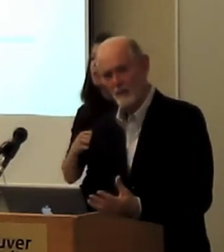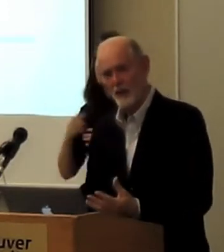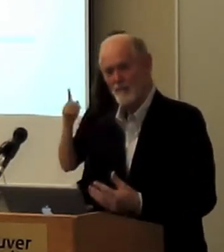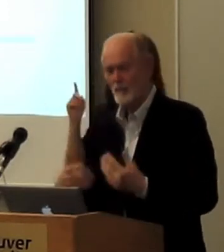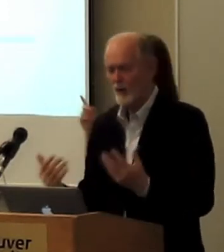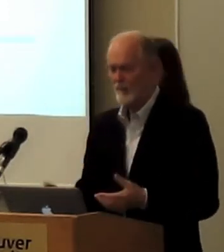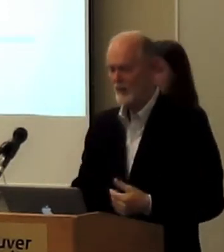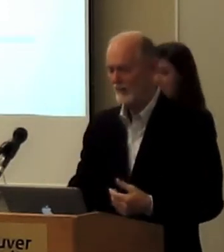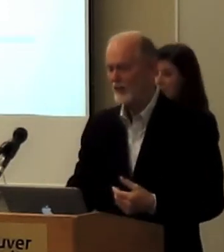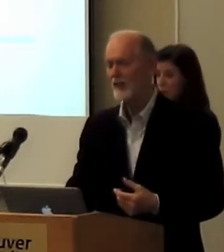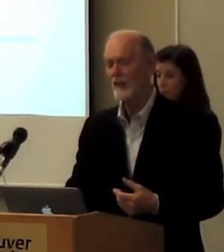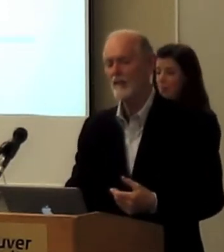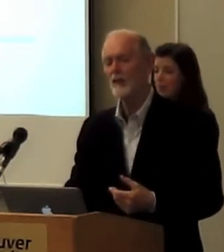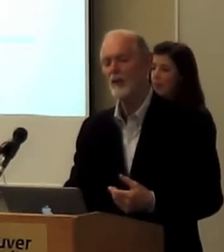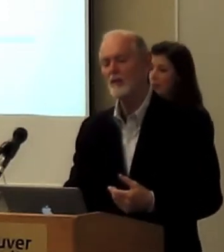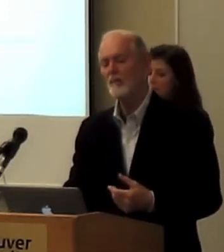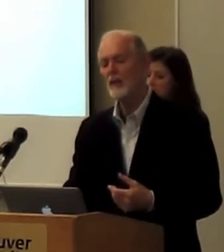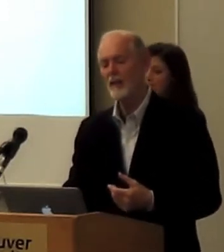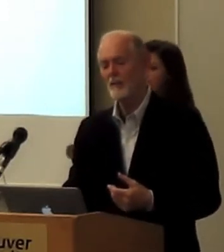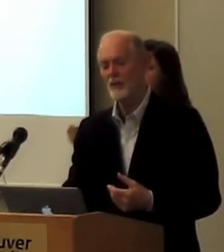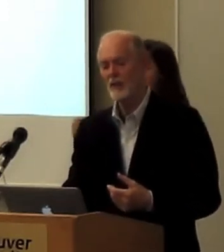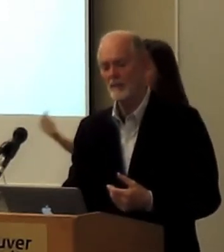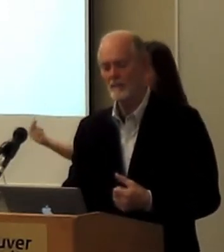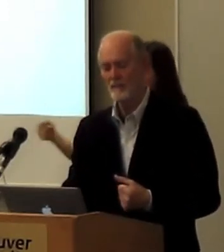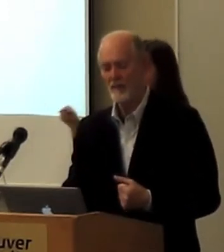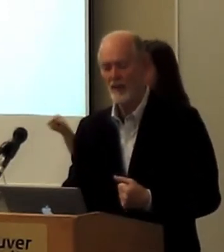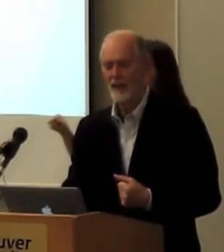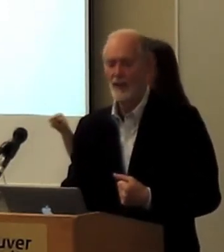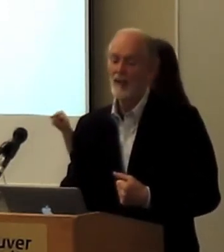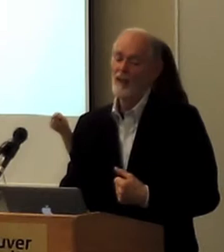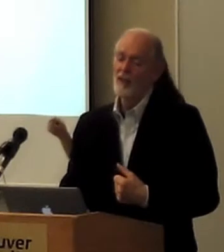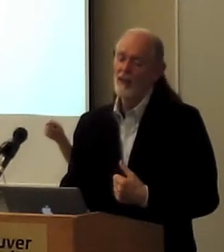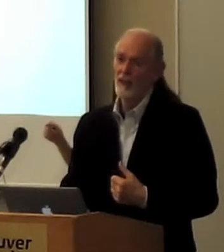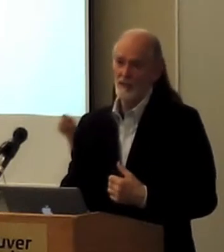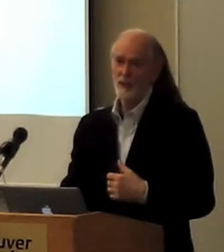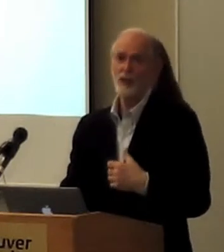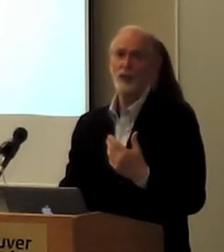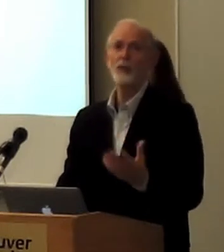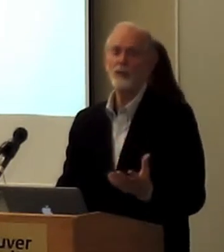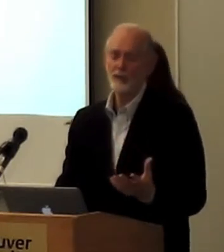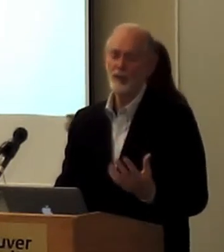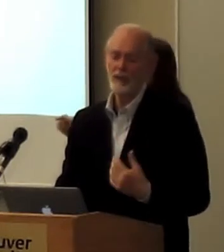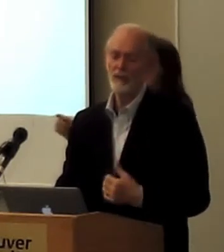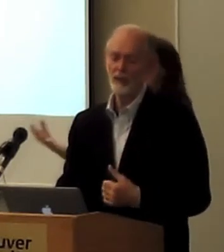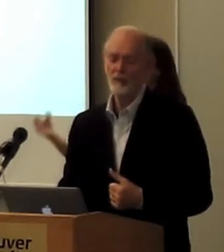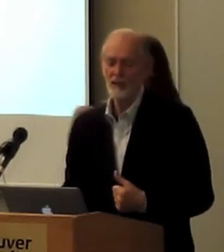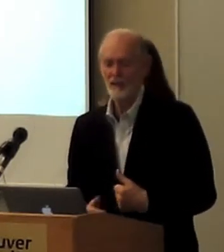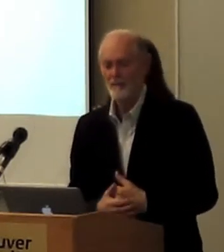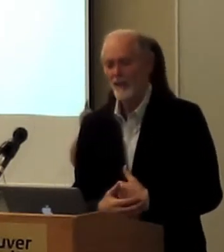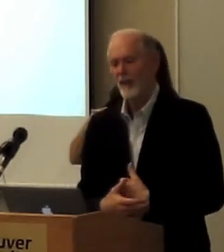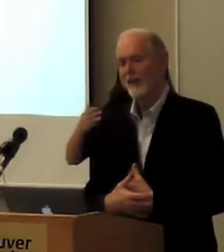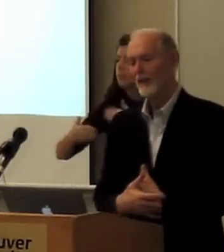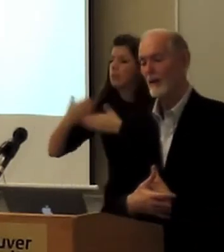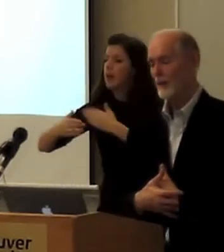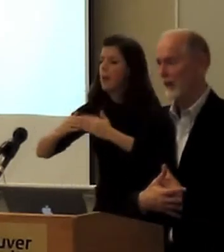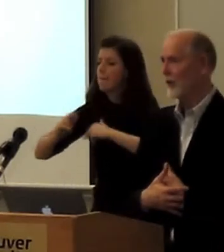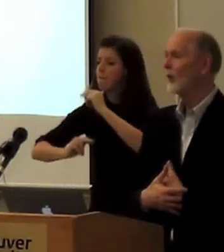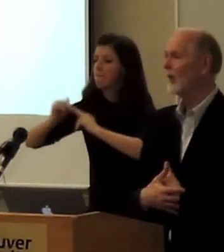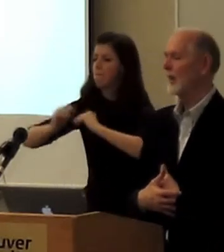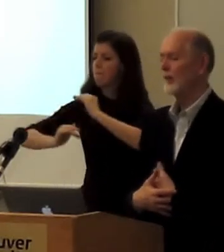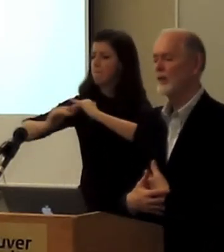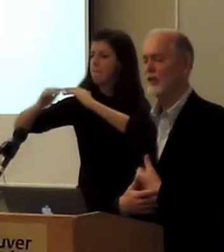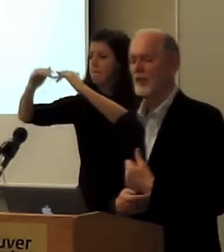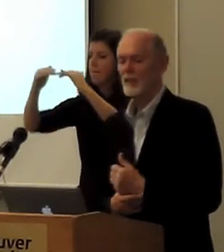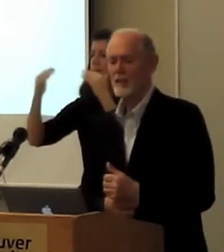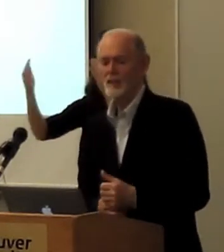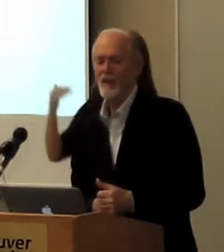and become more and more sophisticated in the ways we mediate between them. Another tool that we have available with an